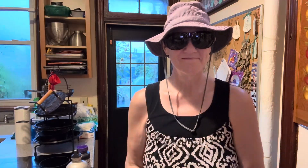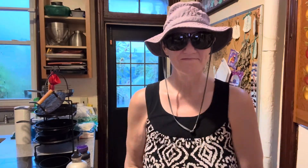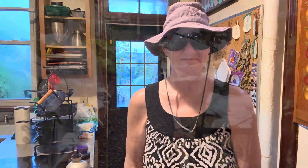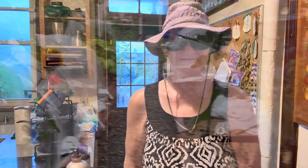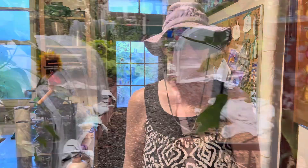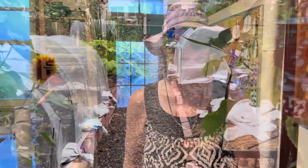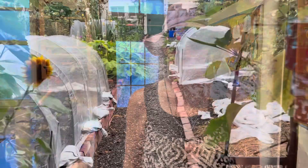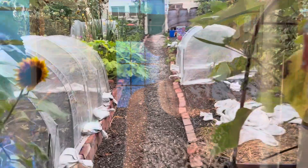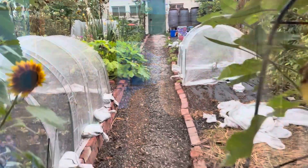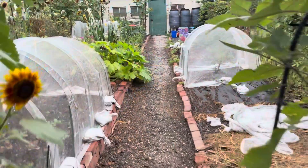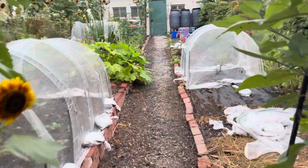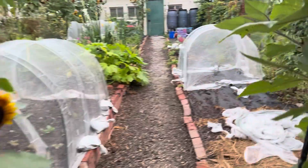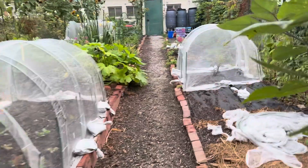done.